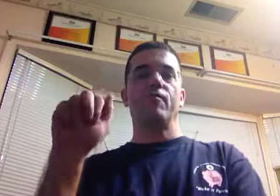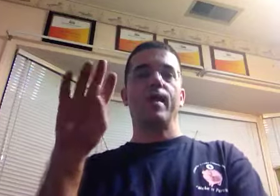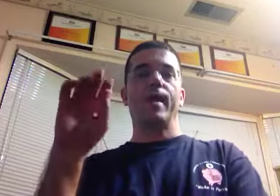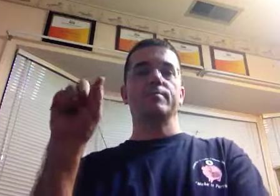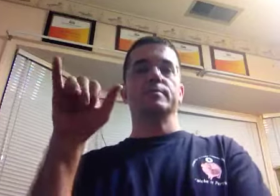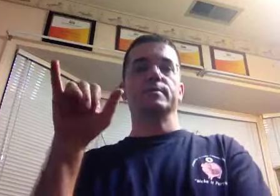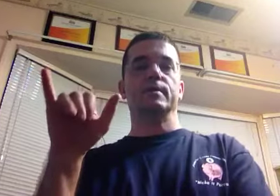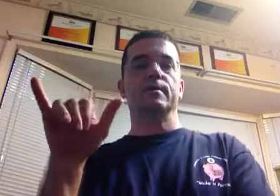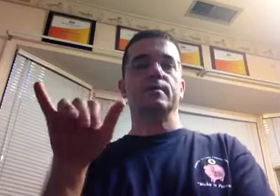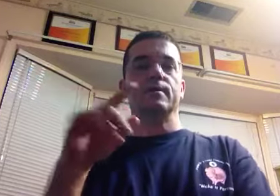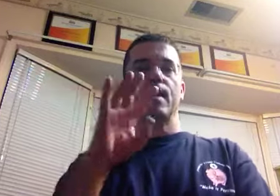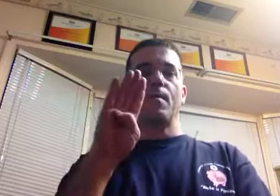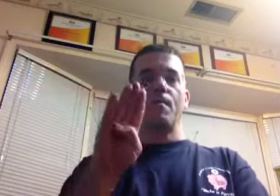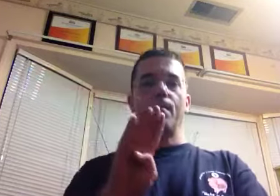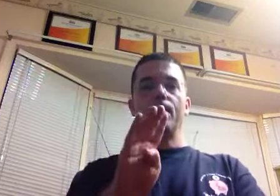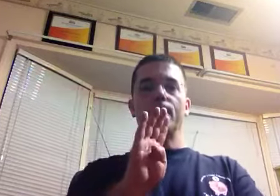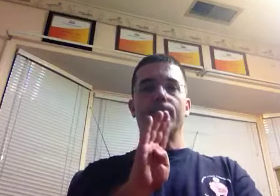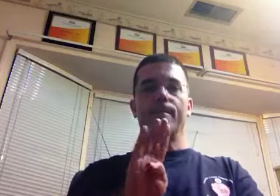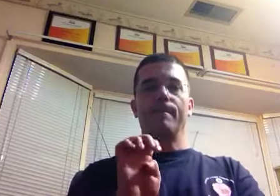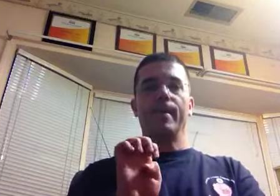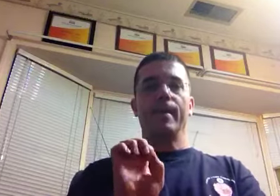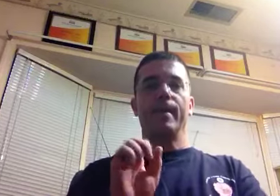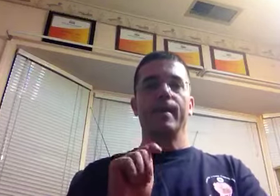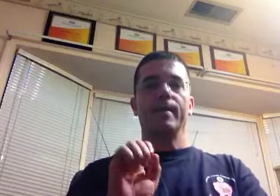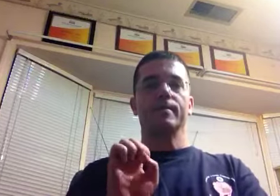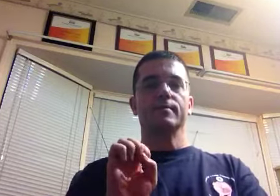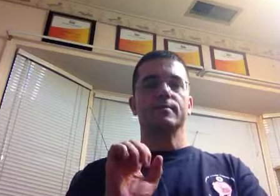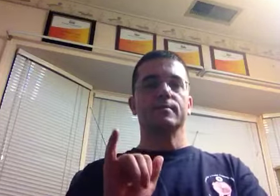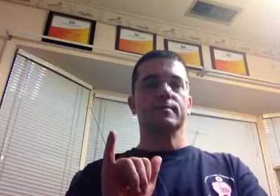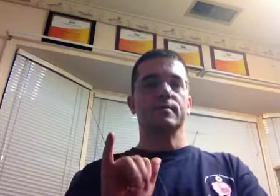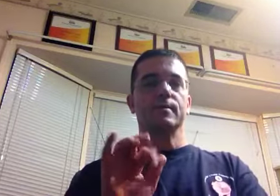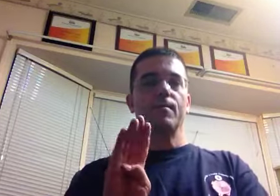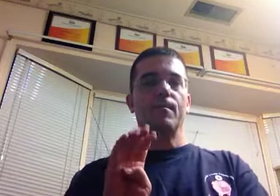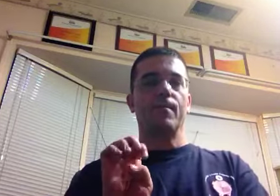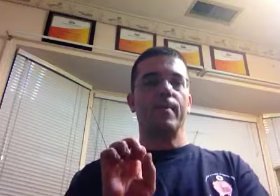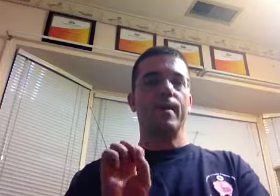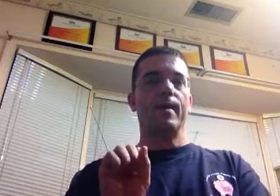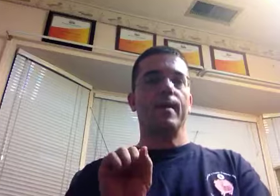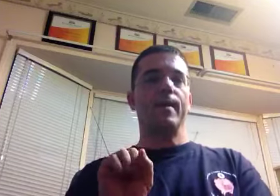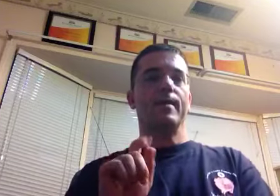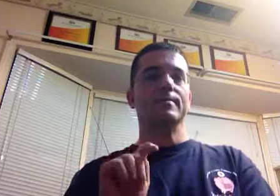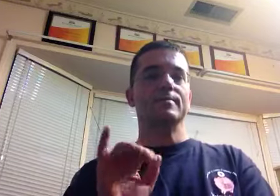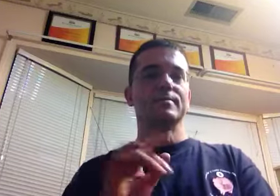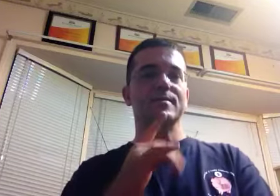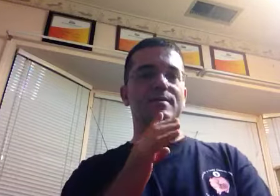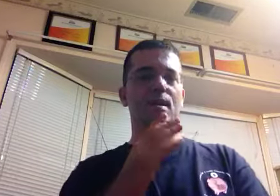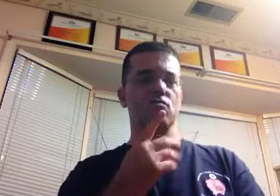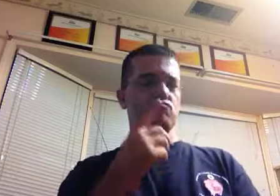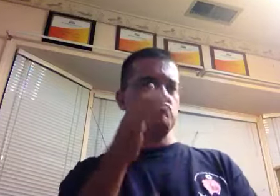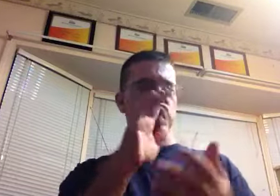that. Betsy says, what type of life insurance do I want? I've heard you on the radio. Can't remember. One type's good, one type's bad, right? Yeah, you're